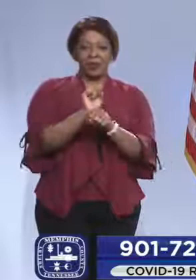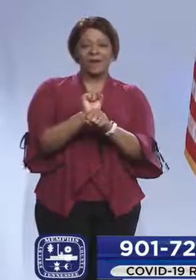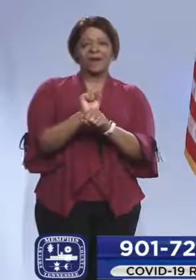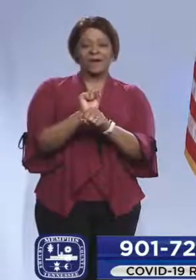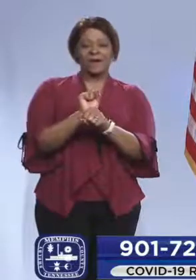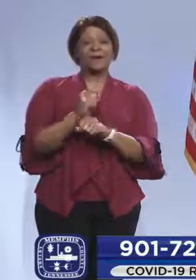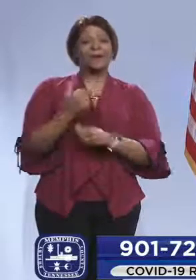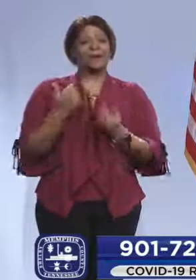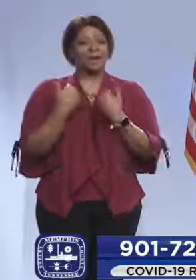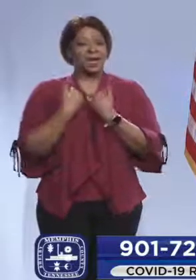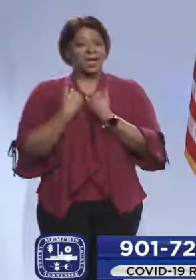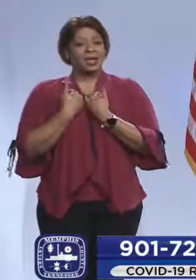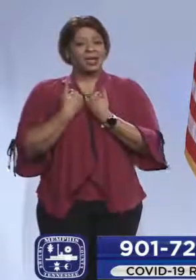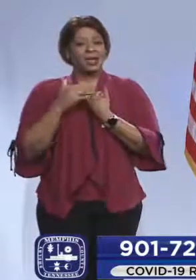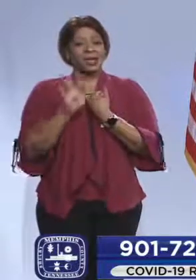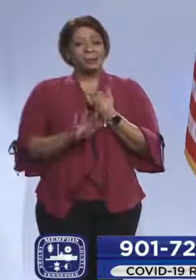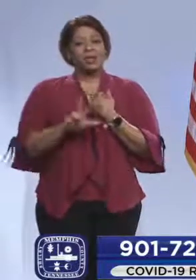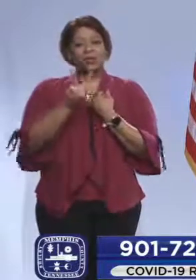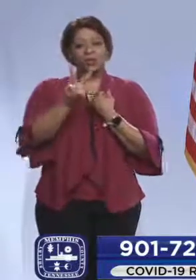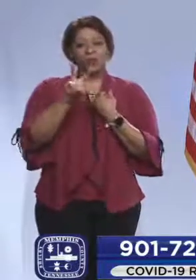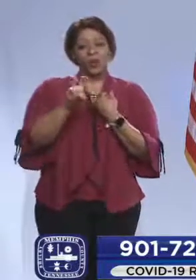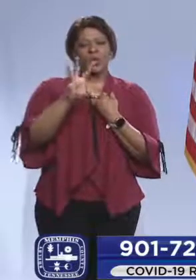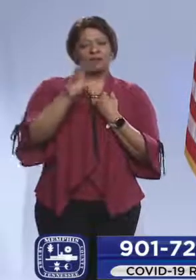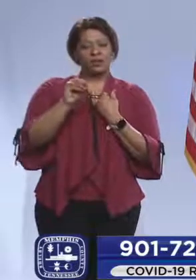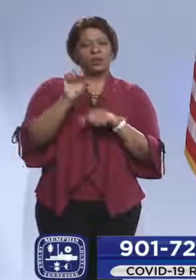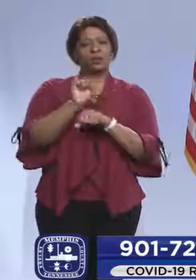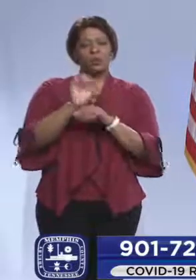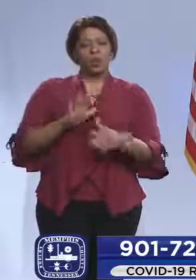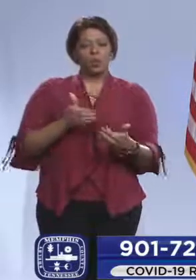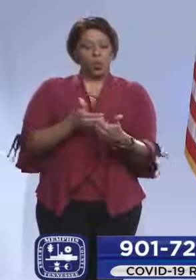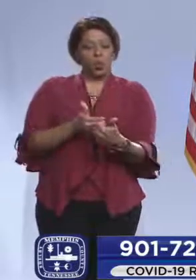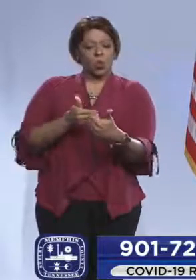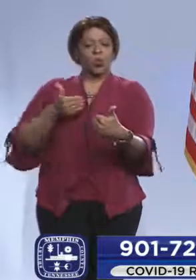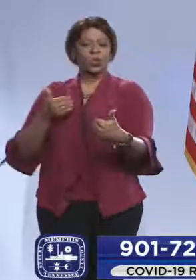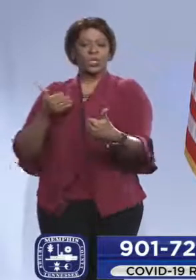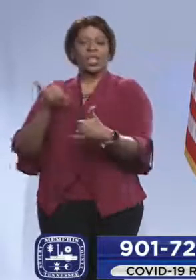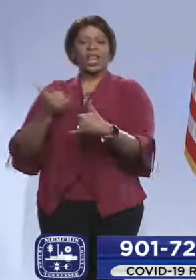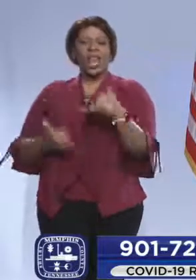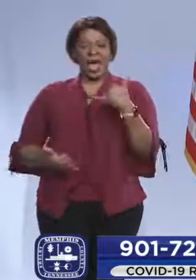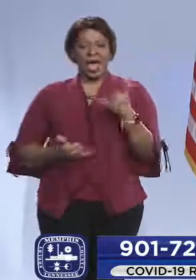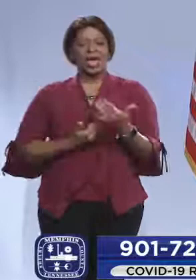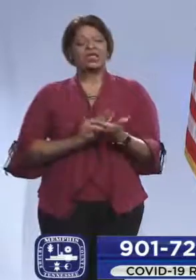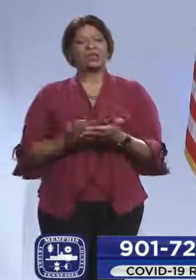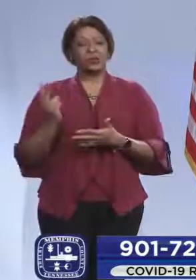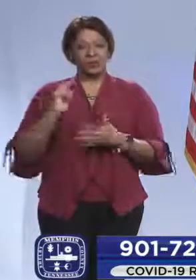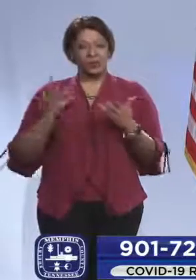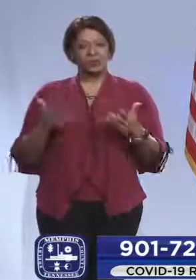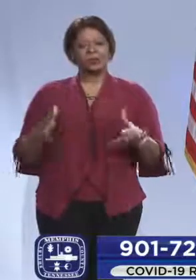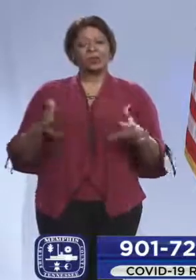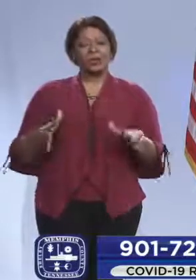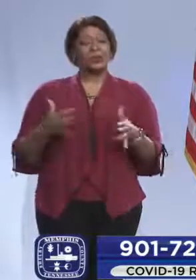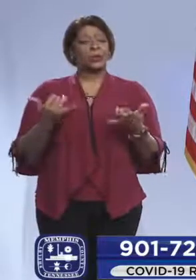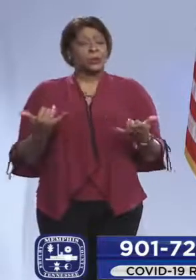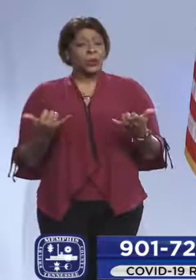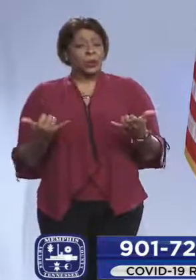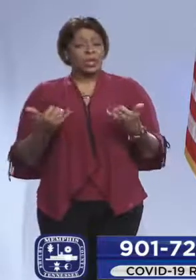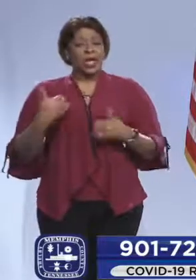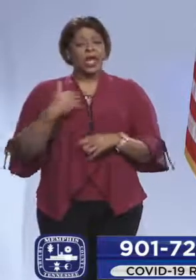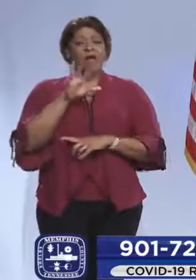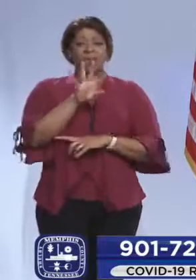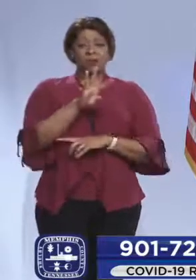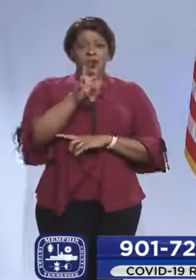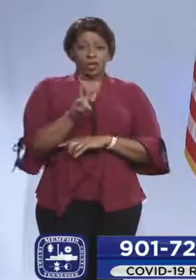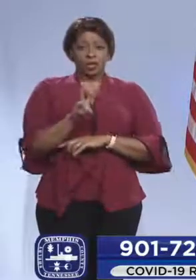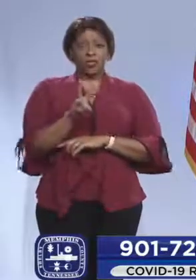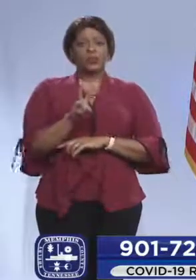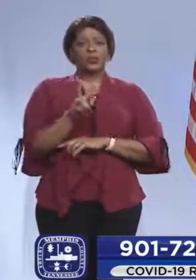had around 250 employees quarantined over the past few weeks. Currently, we have